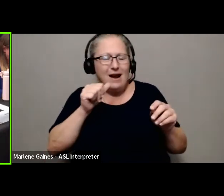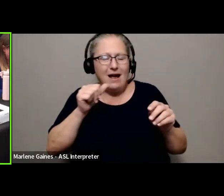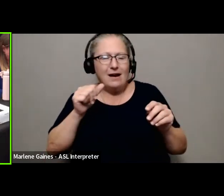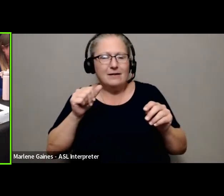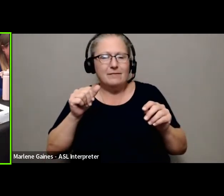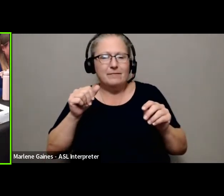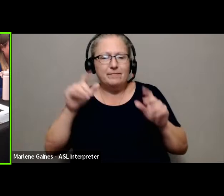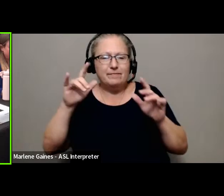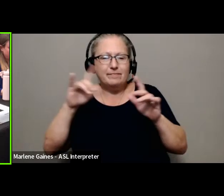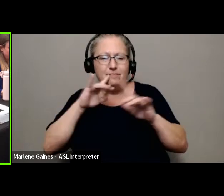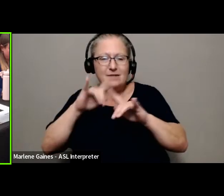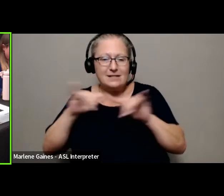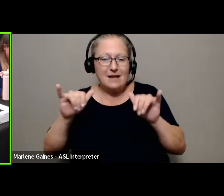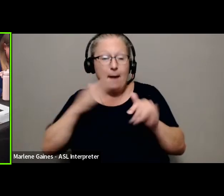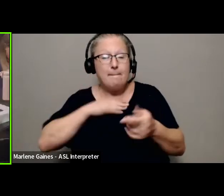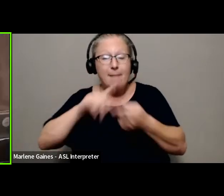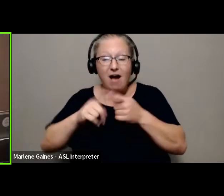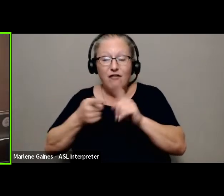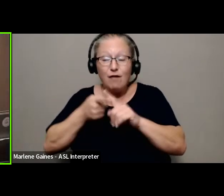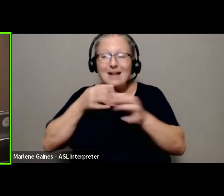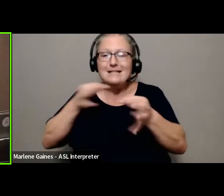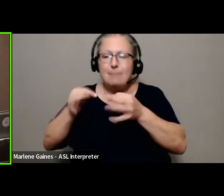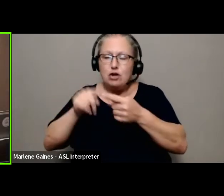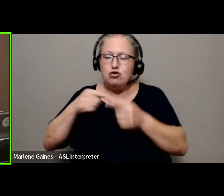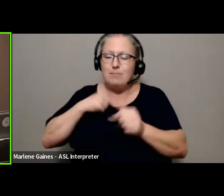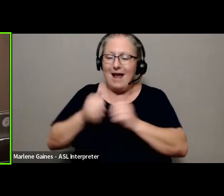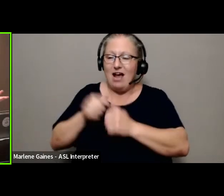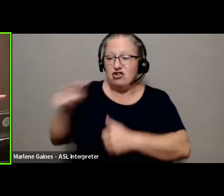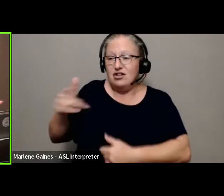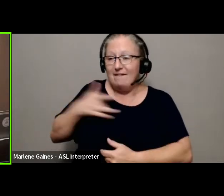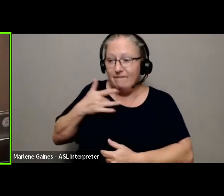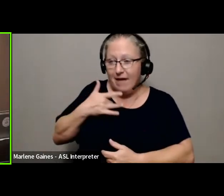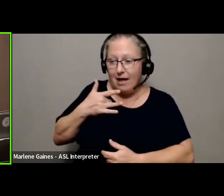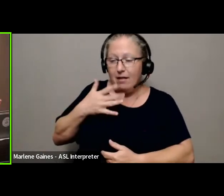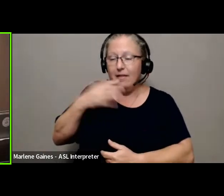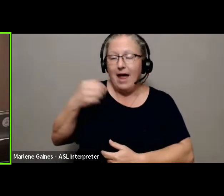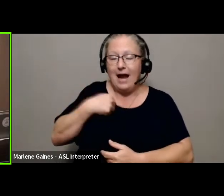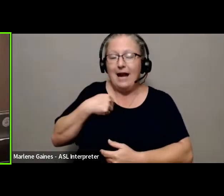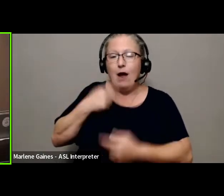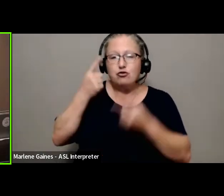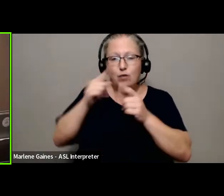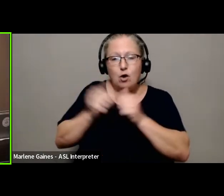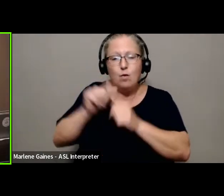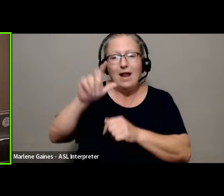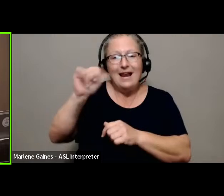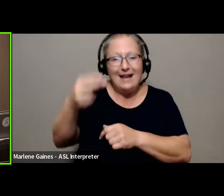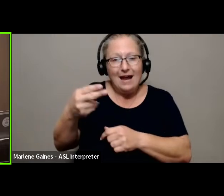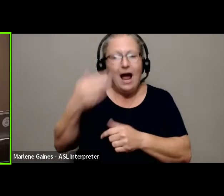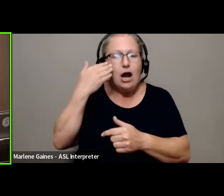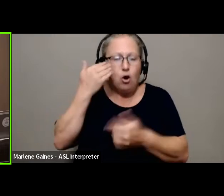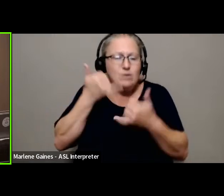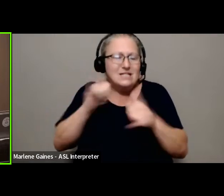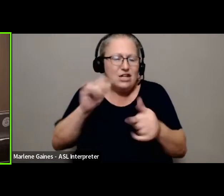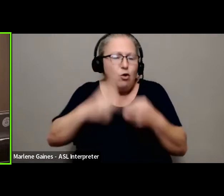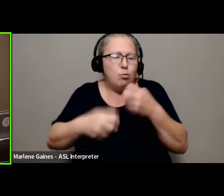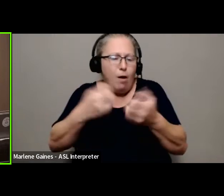lesson. In fact, and my friend was explaining to me how she felt, and I was agreeing with Lehia that it's still a problem today. That's my whole